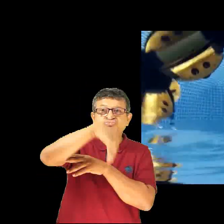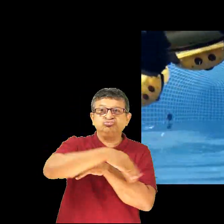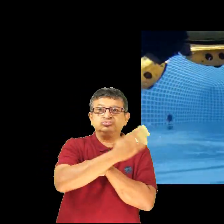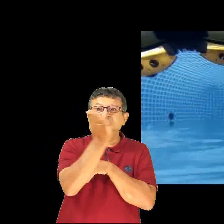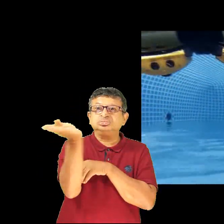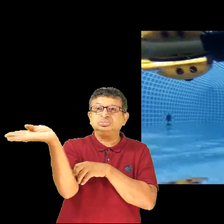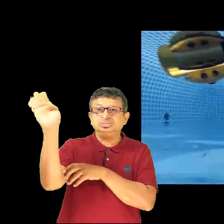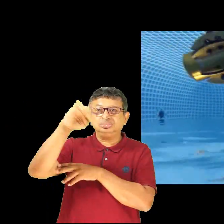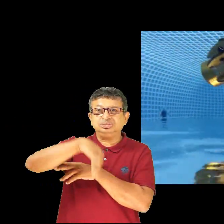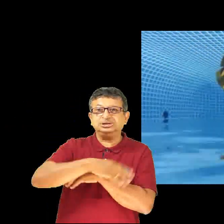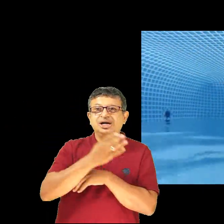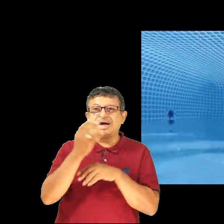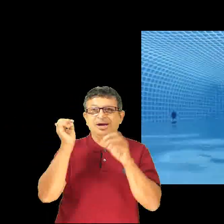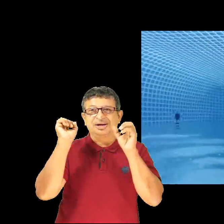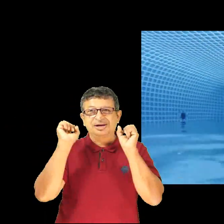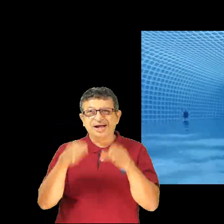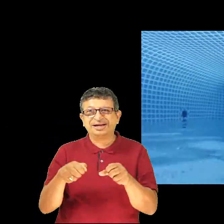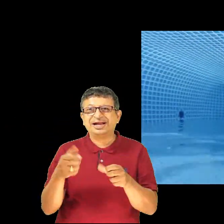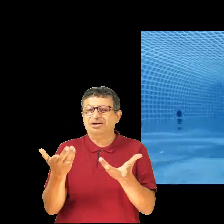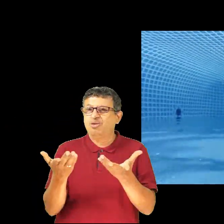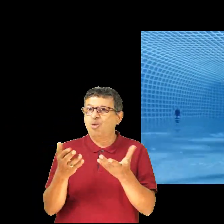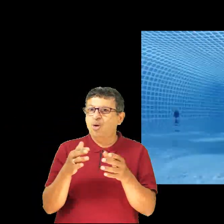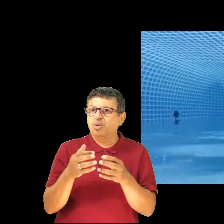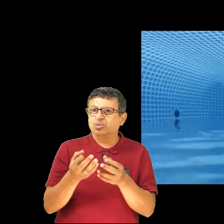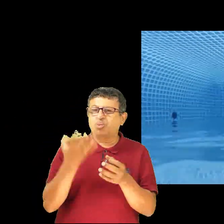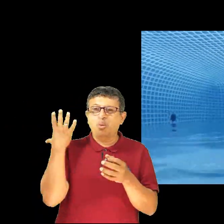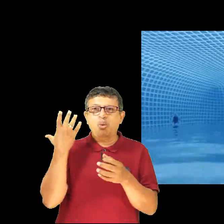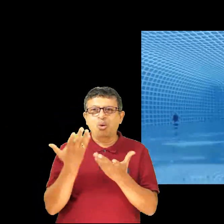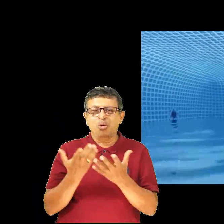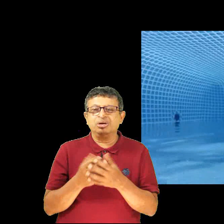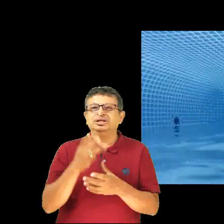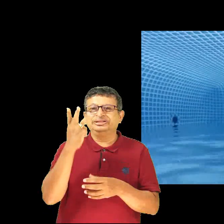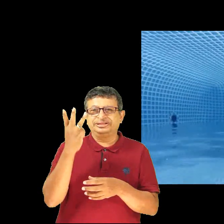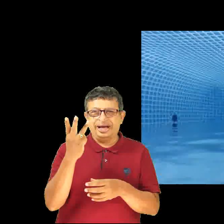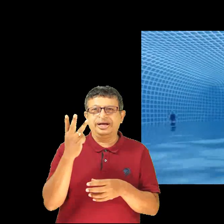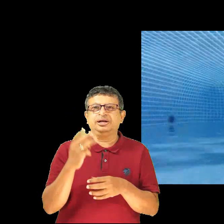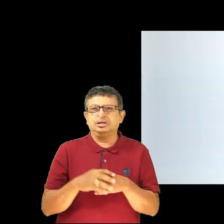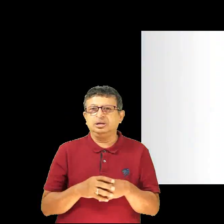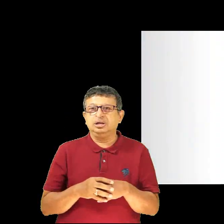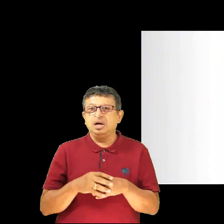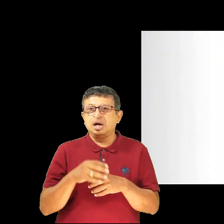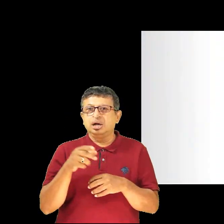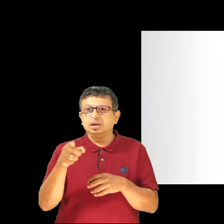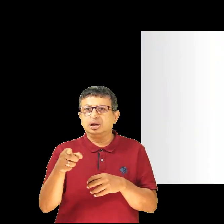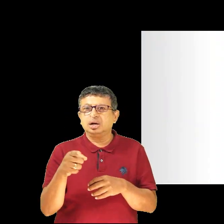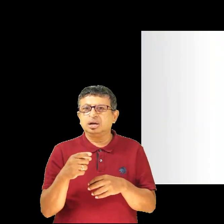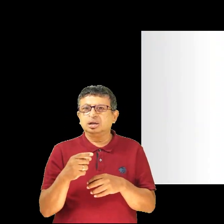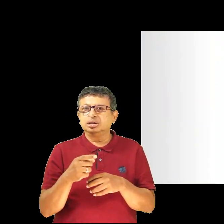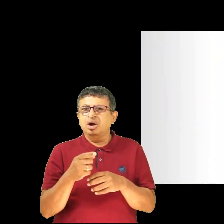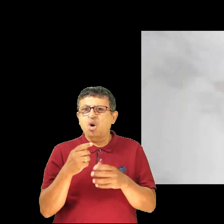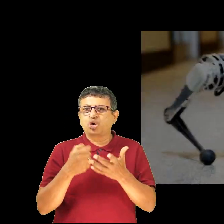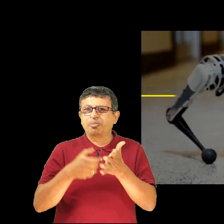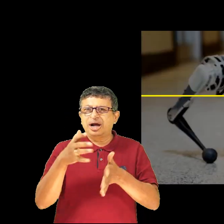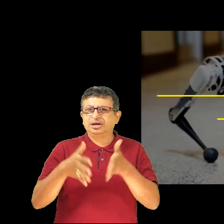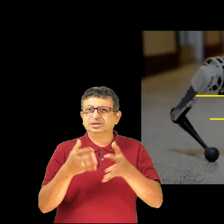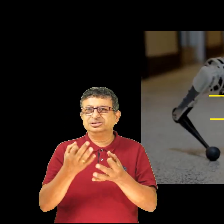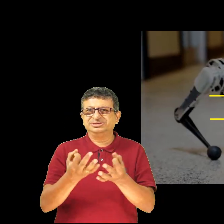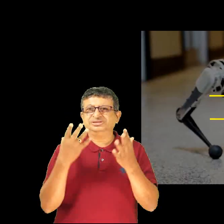in chains with independent skills, which allow them to keep functioning even if a part of their body gets damaged. Number